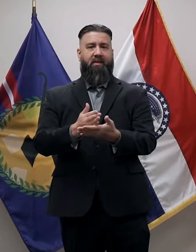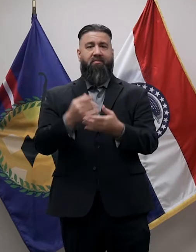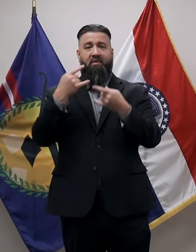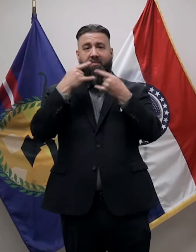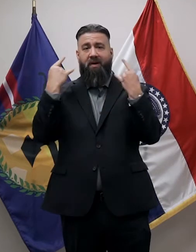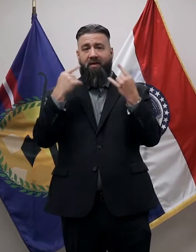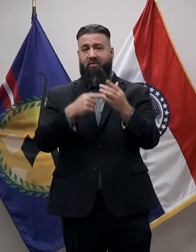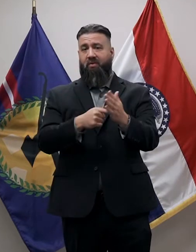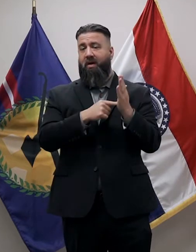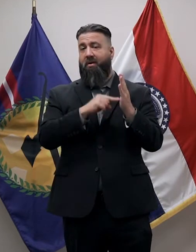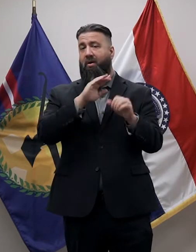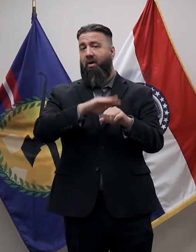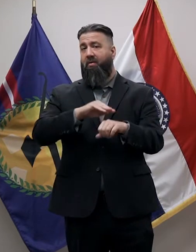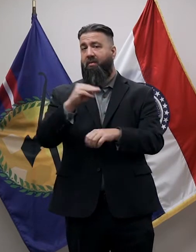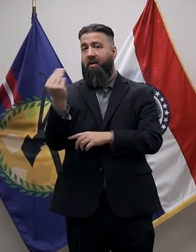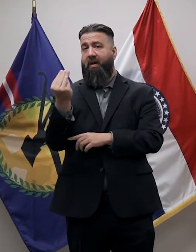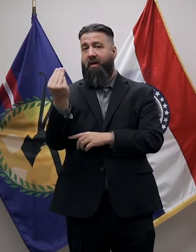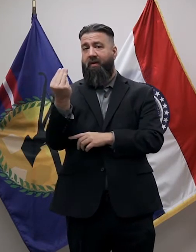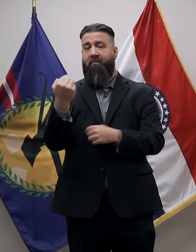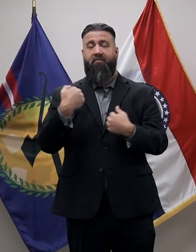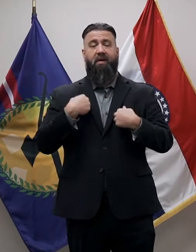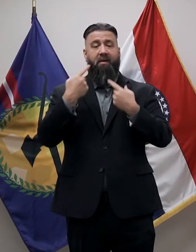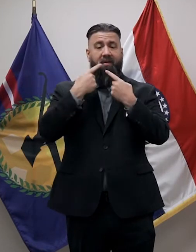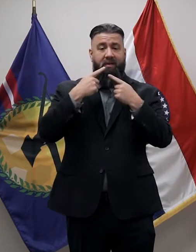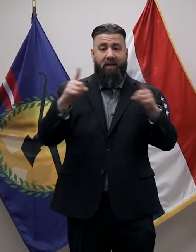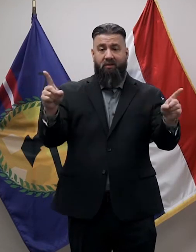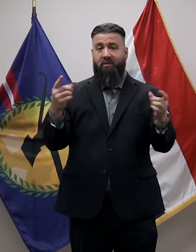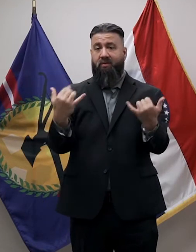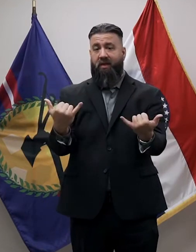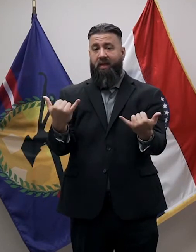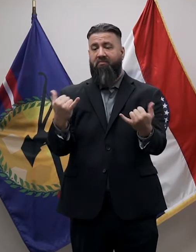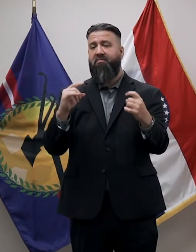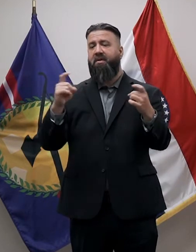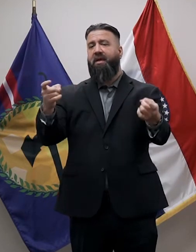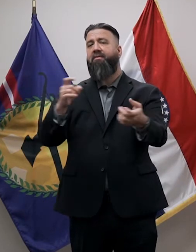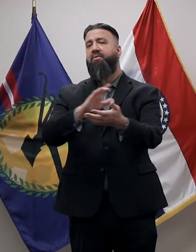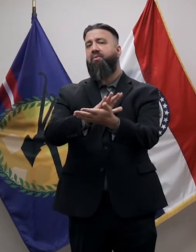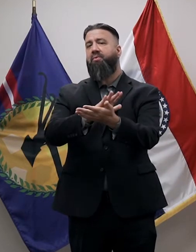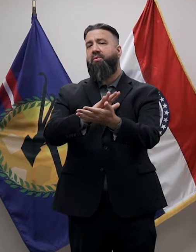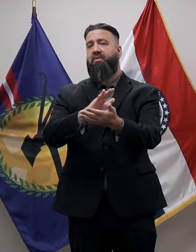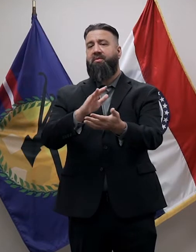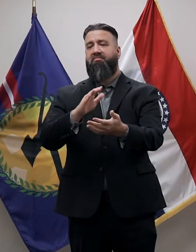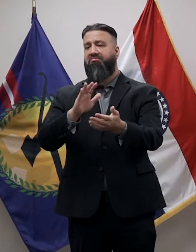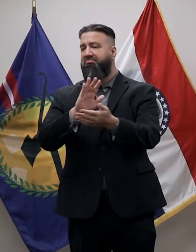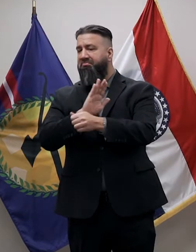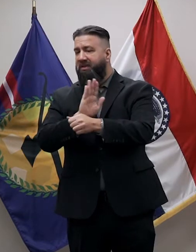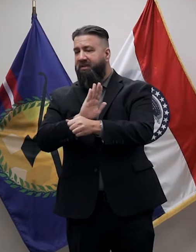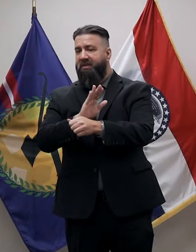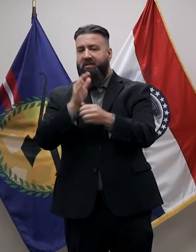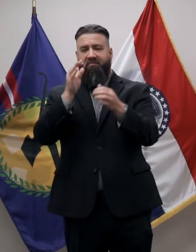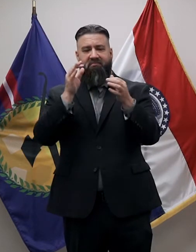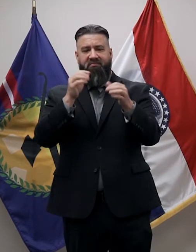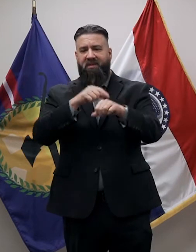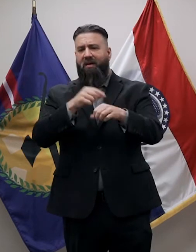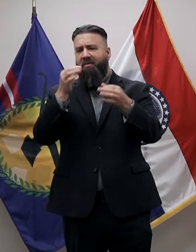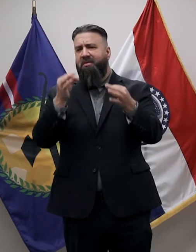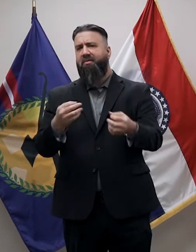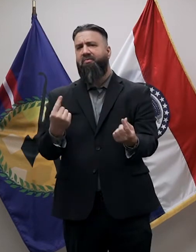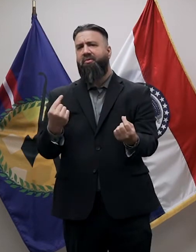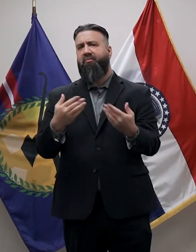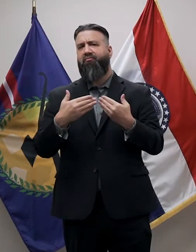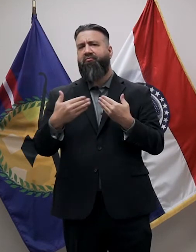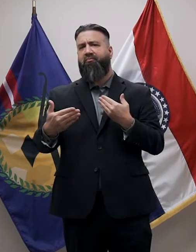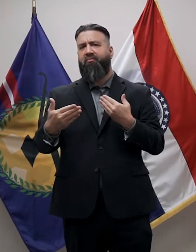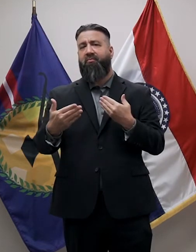Monday. And I'm announcing it today to give our schools and businesses time to determine how they want to move forward.